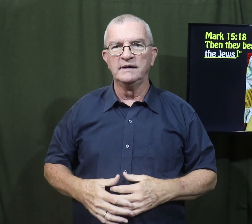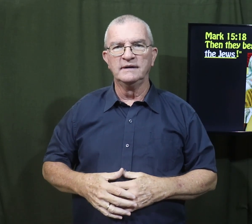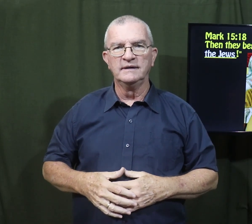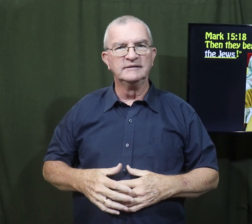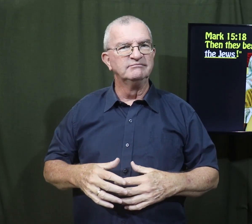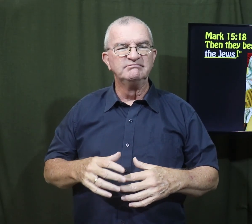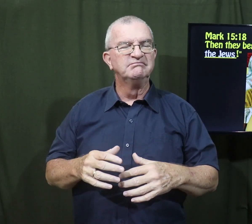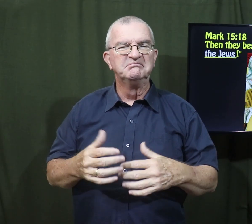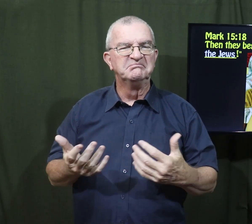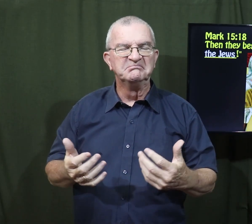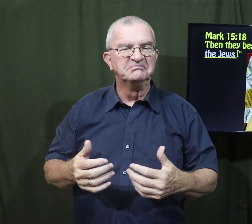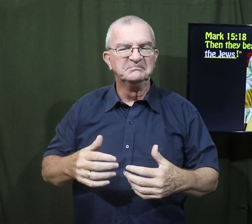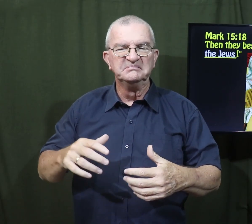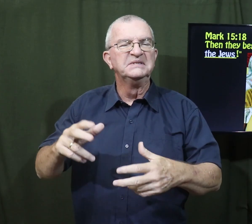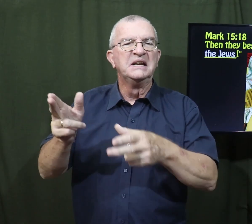robe,